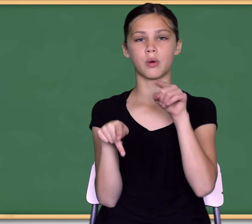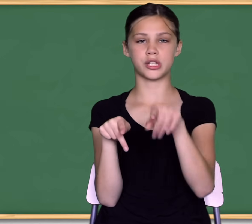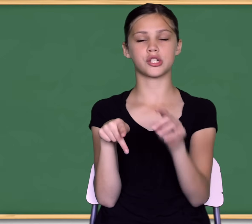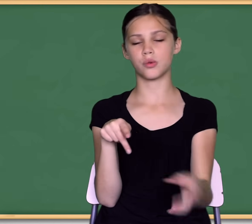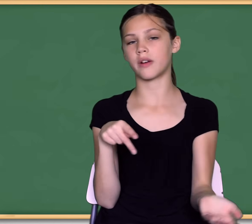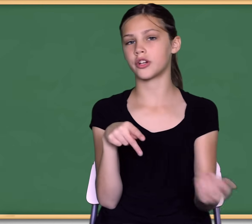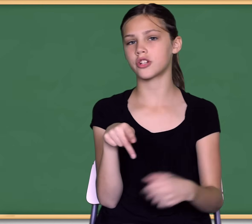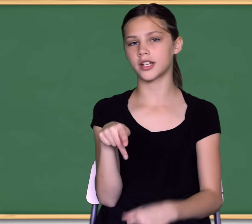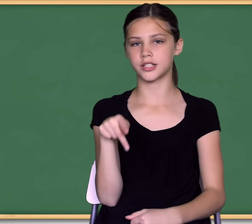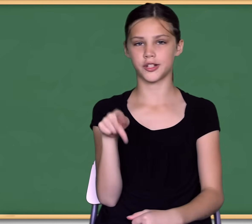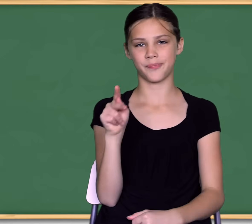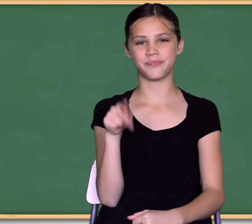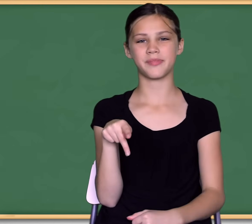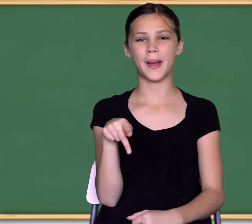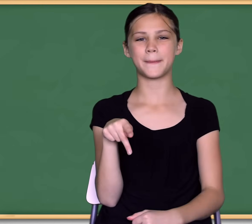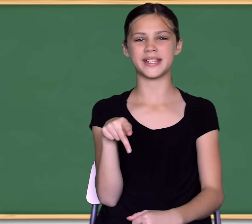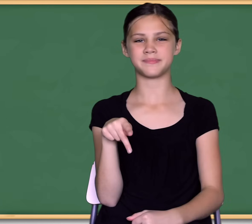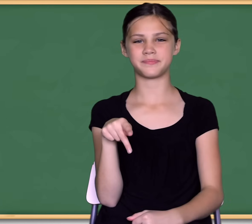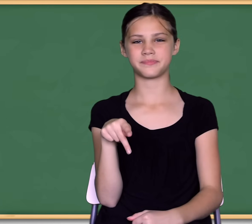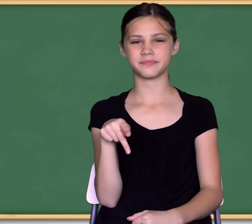pointing to whoever you're talking to. P.